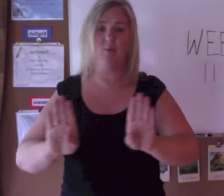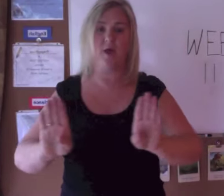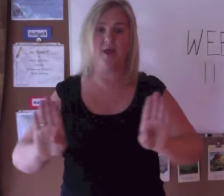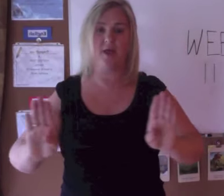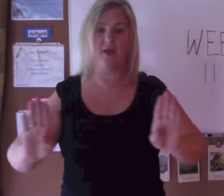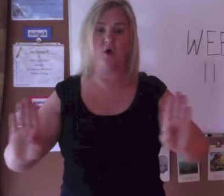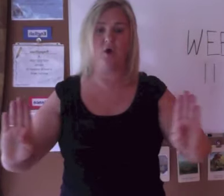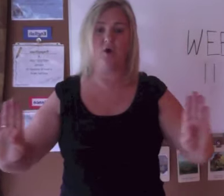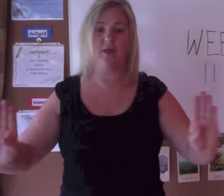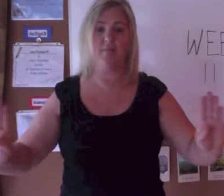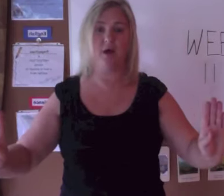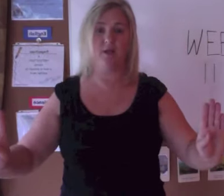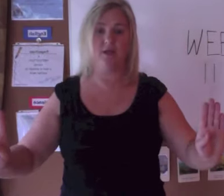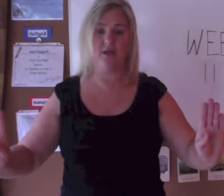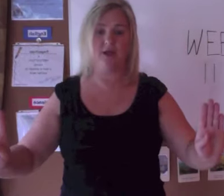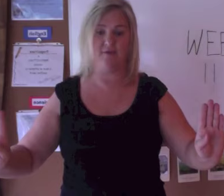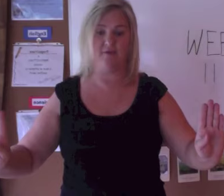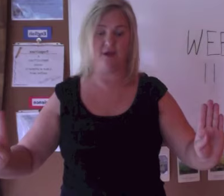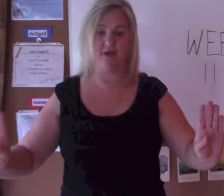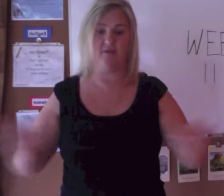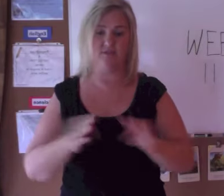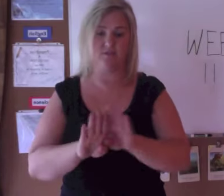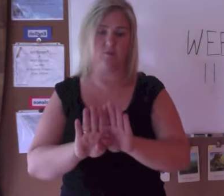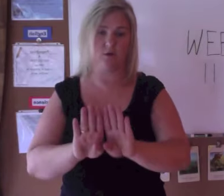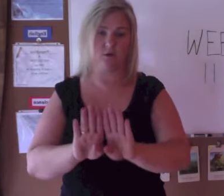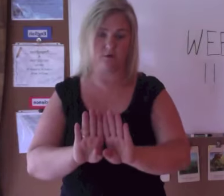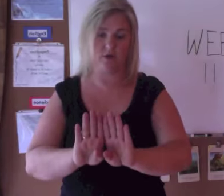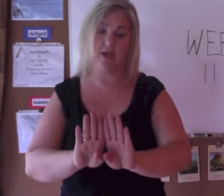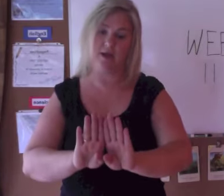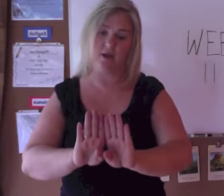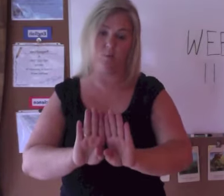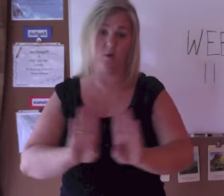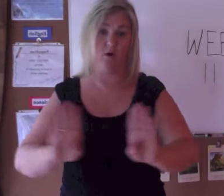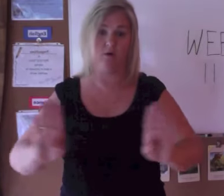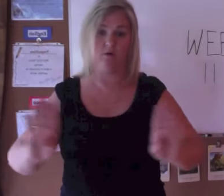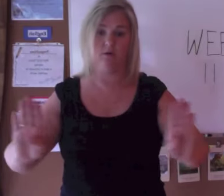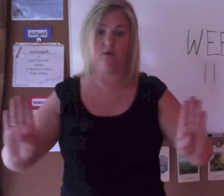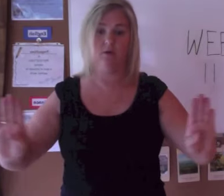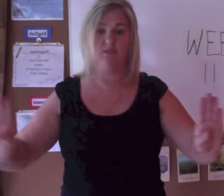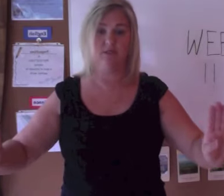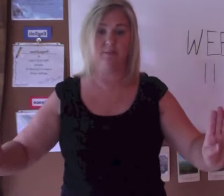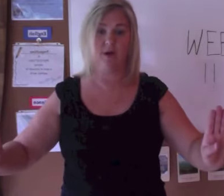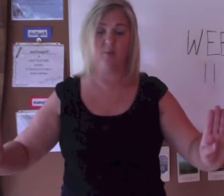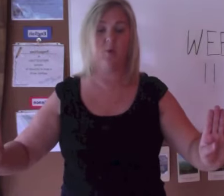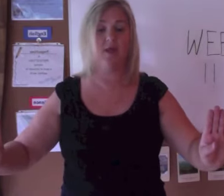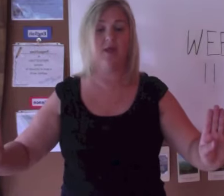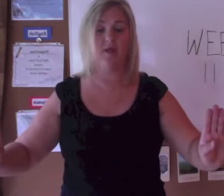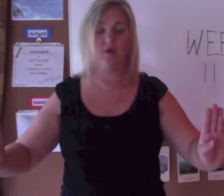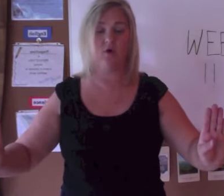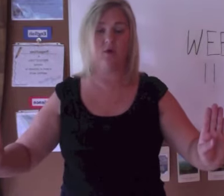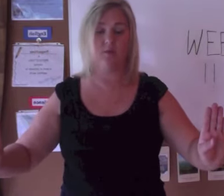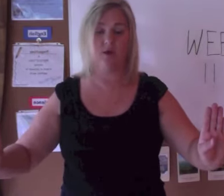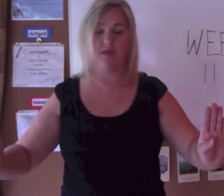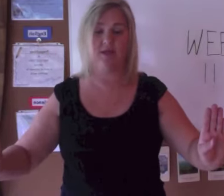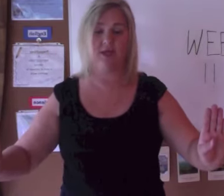Zimbabwe and early Mali in Africa. We're creating a wall. Zimbabwe and the early Mali in